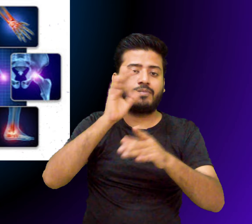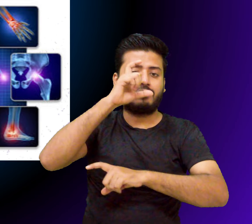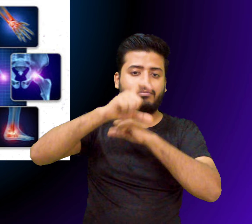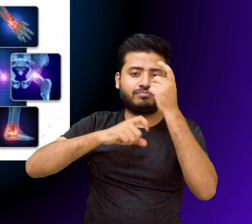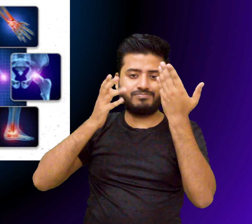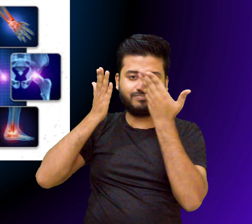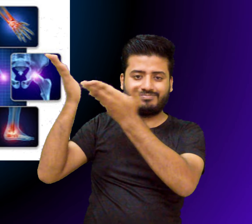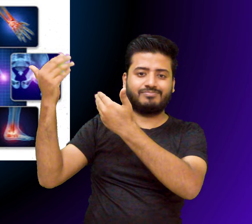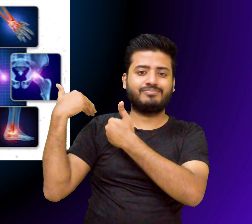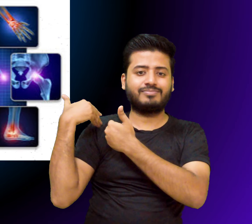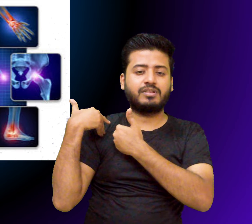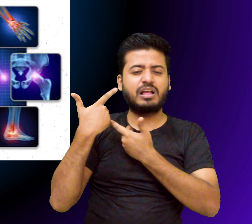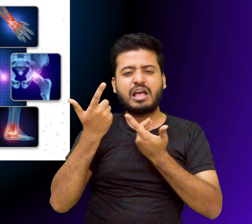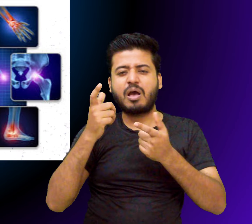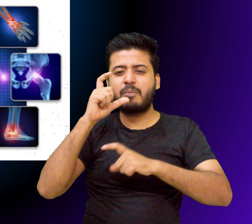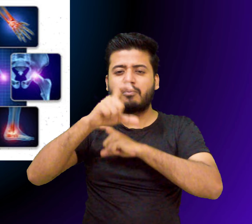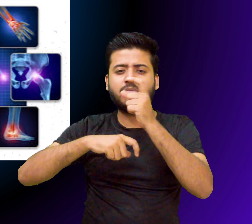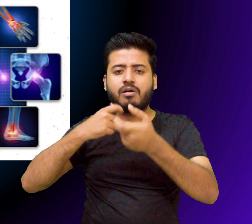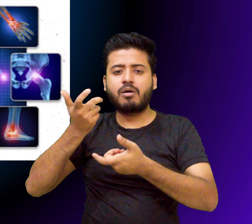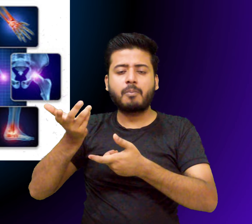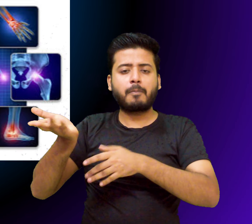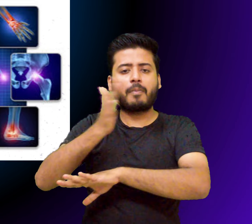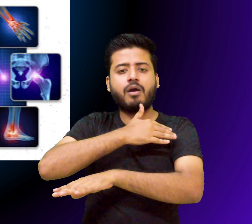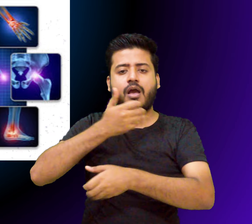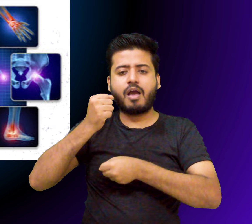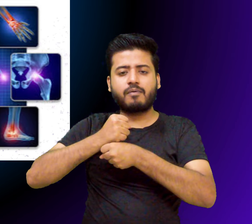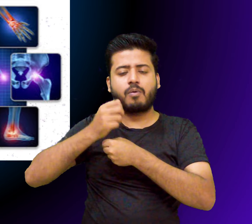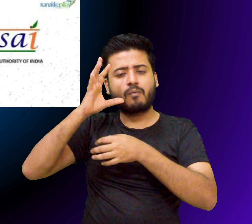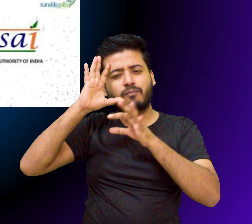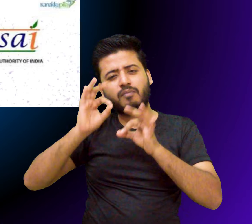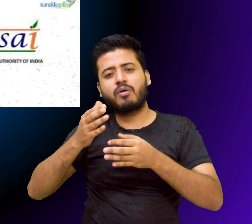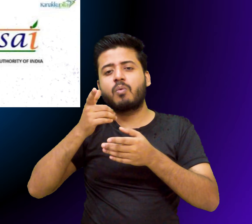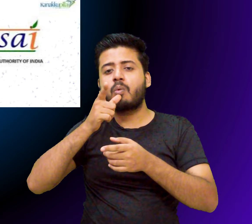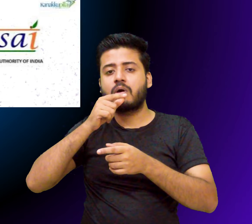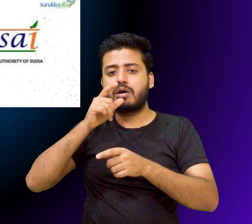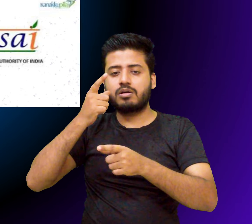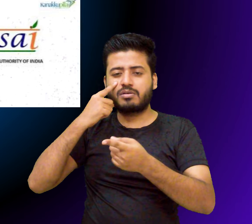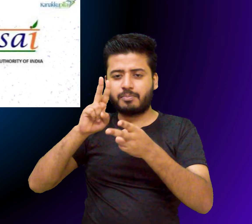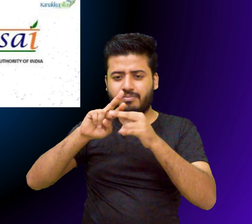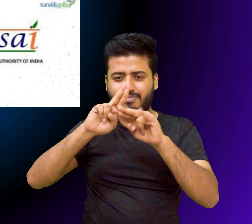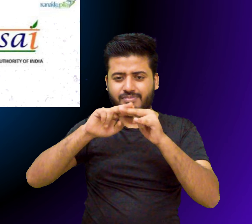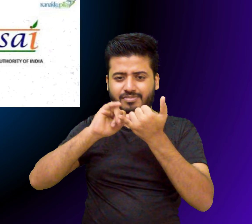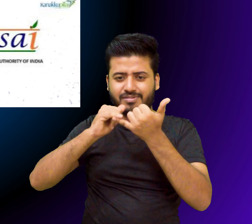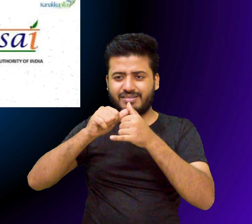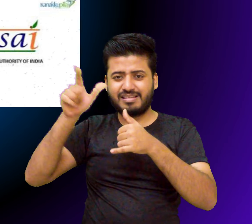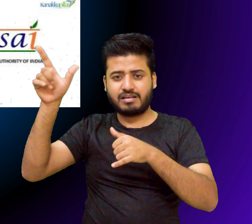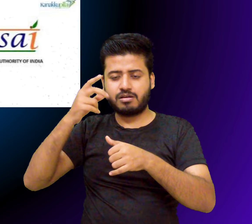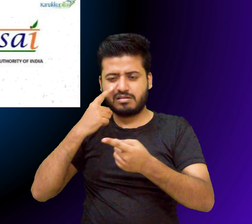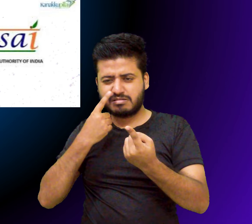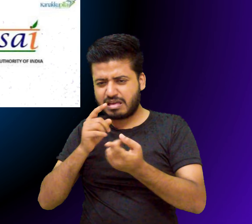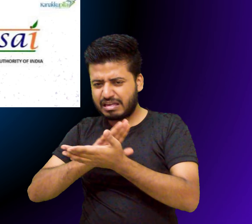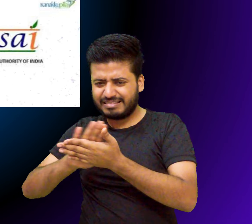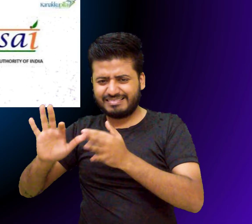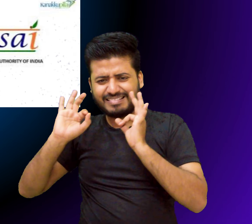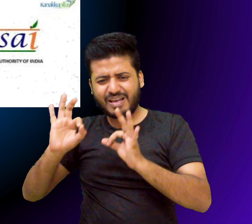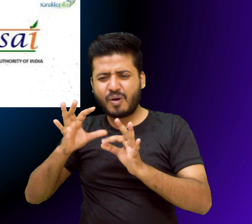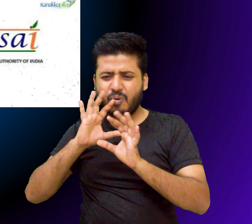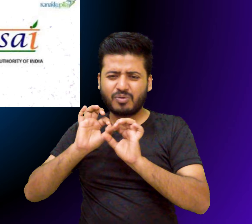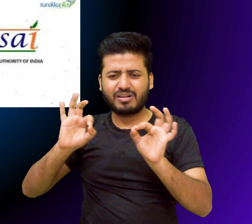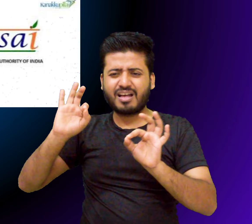water, sugar, and chemicals. Drinks containing mostly sugar, water, artificial flavoring, and color are often cheaper to